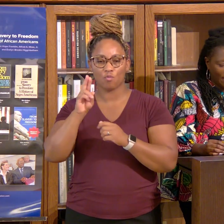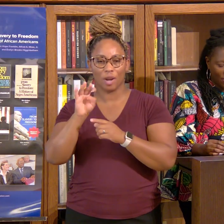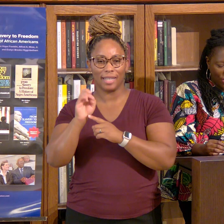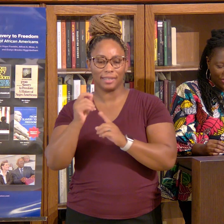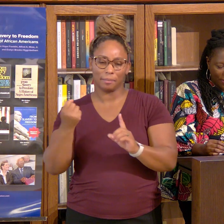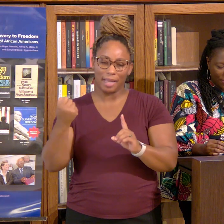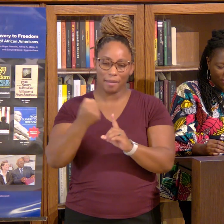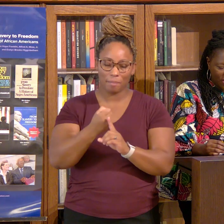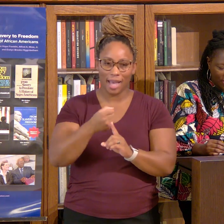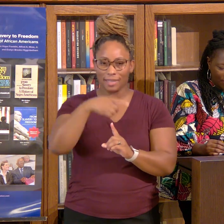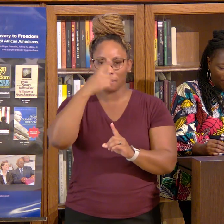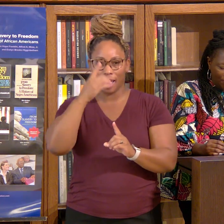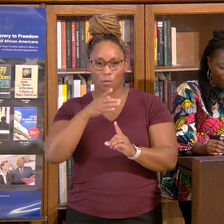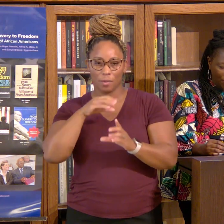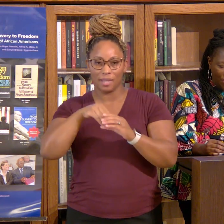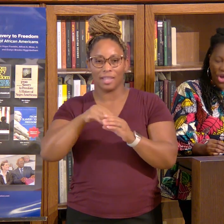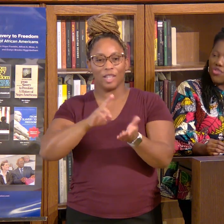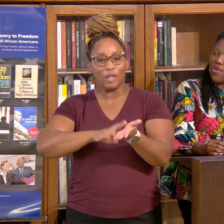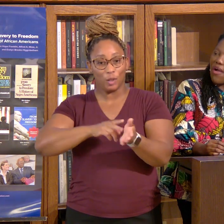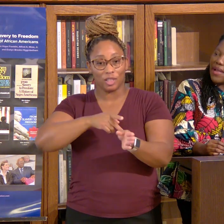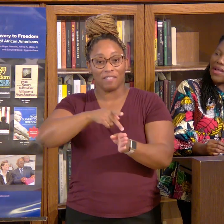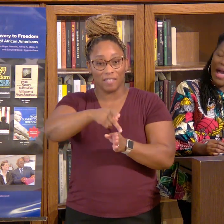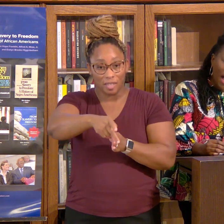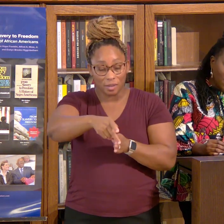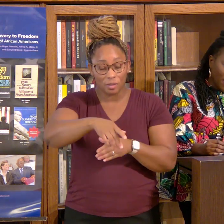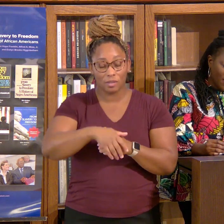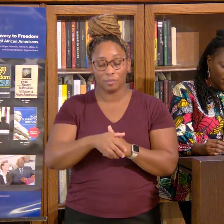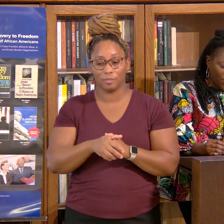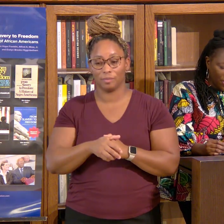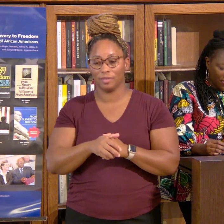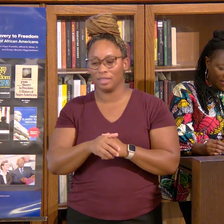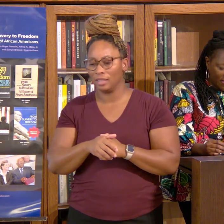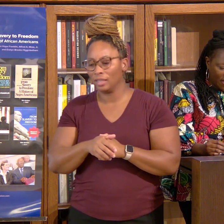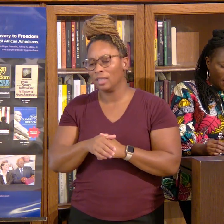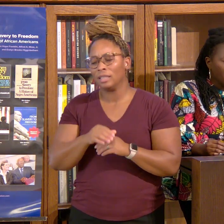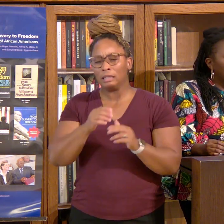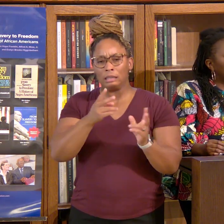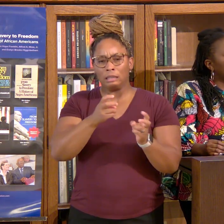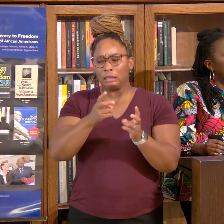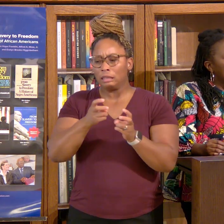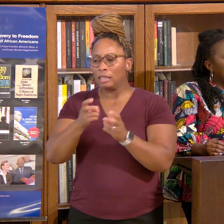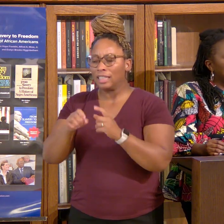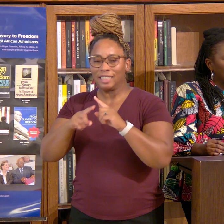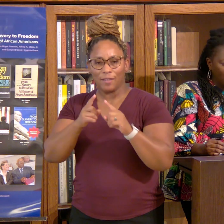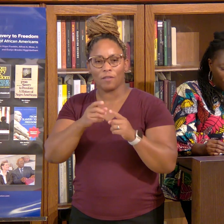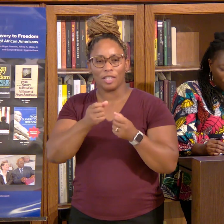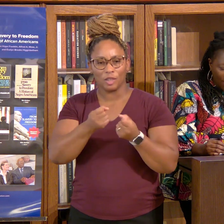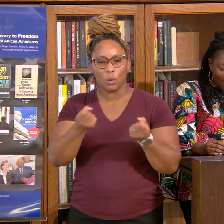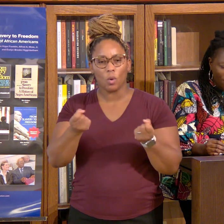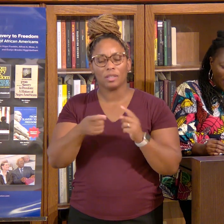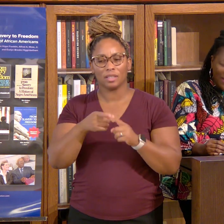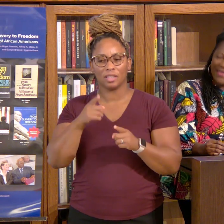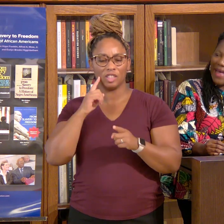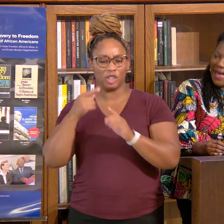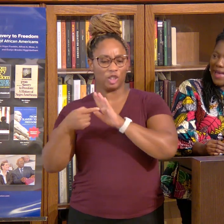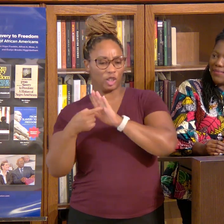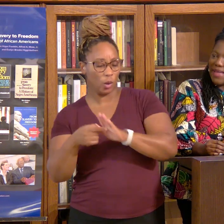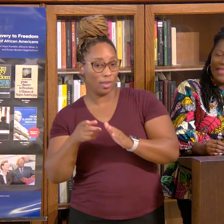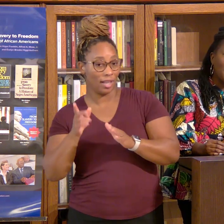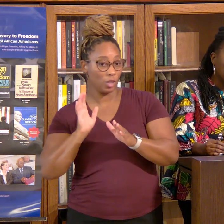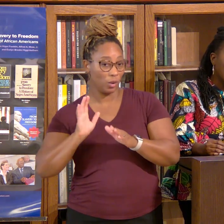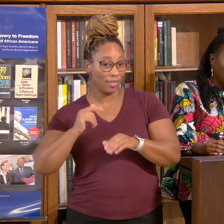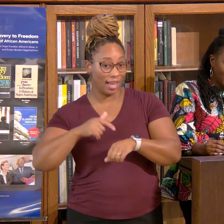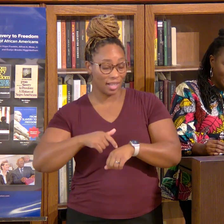black women in the nursing profession drawing on a hodge podge of sources Professor hind showed that at the very